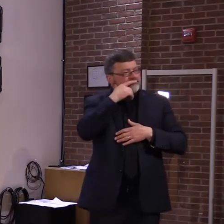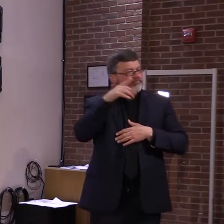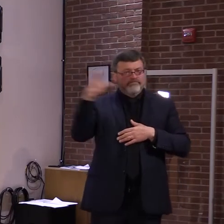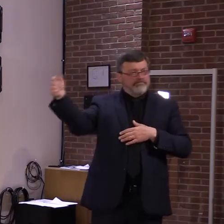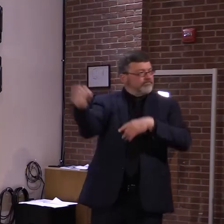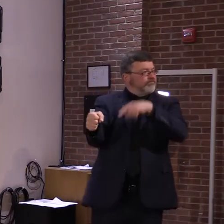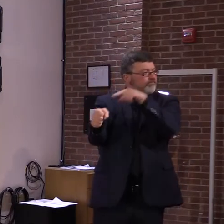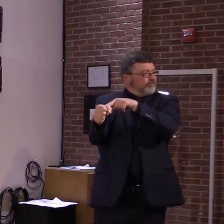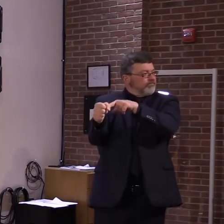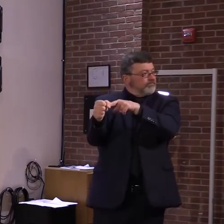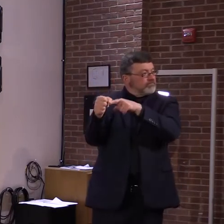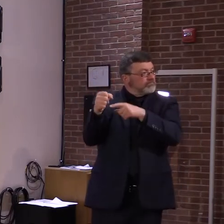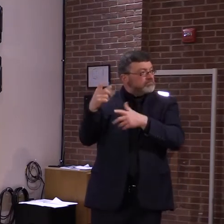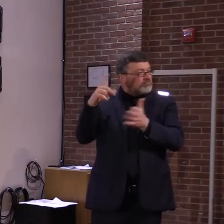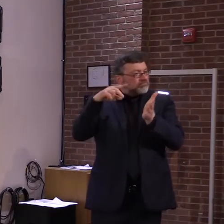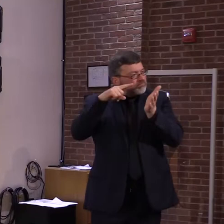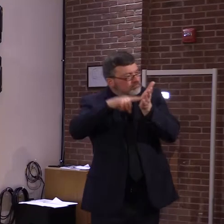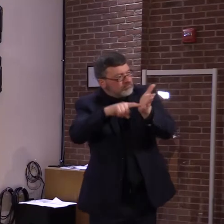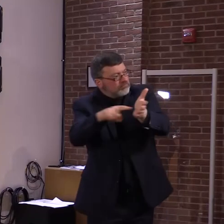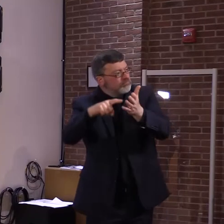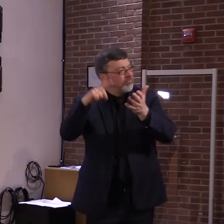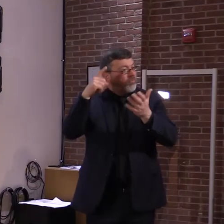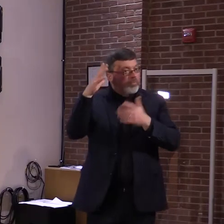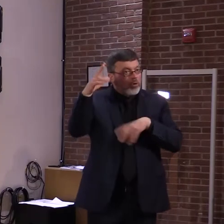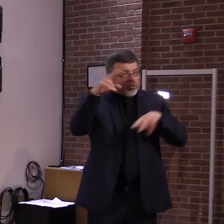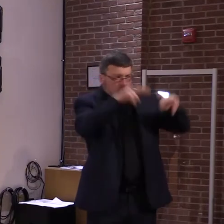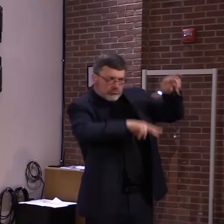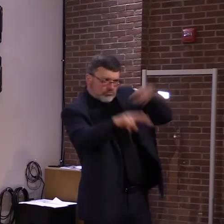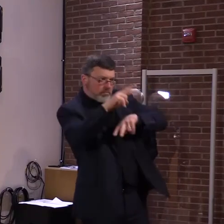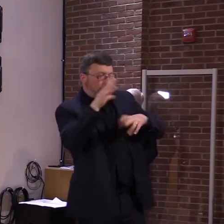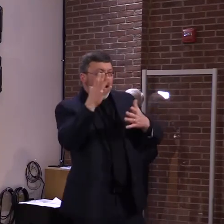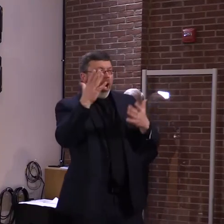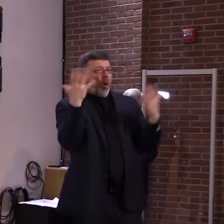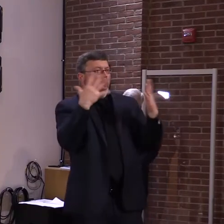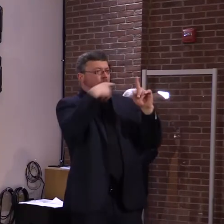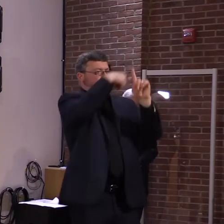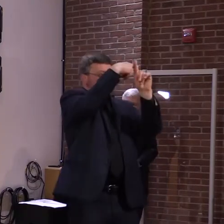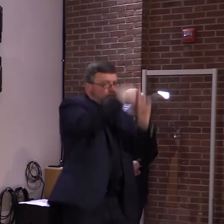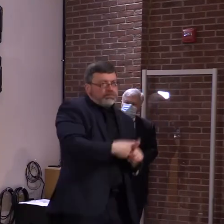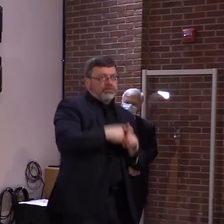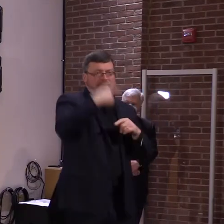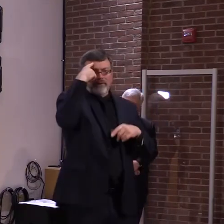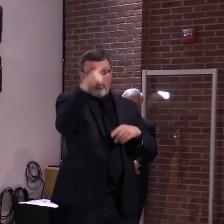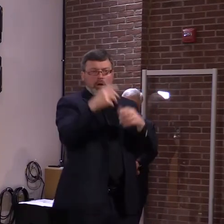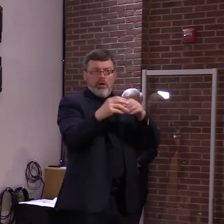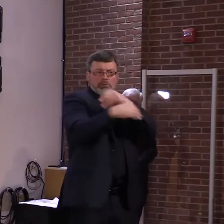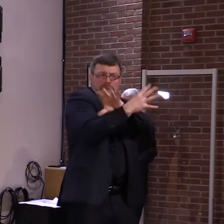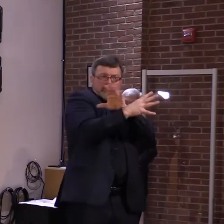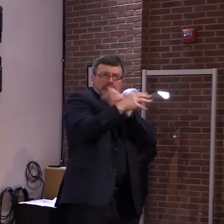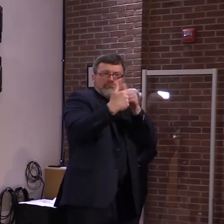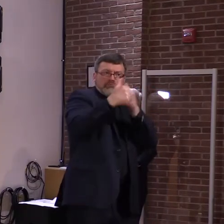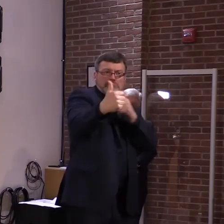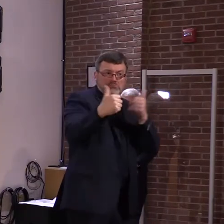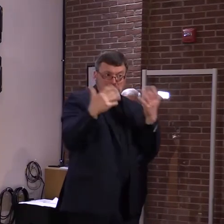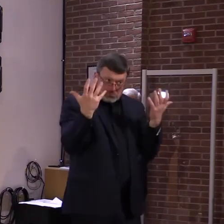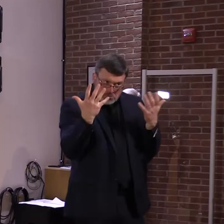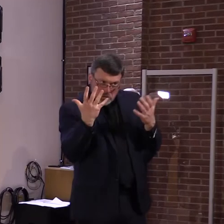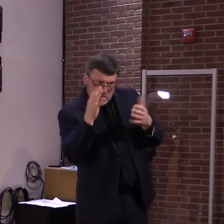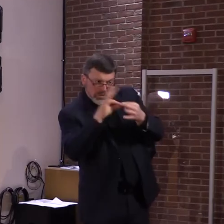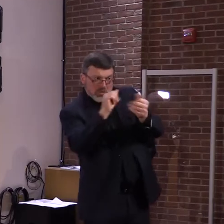Absolutely. And we're reaching out to the workforce as well, the state employees and others and our cabinet members.